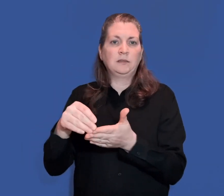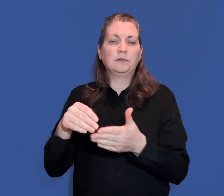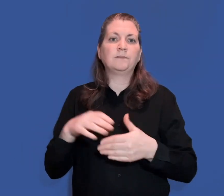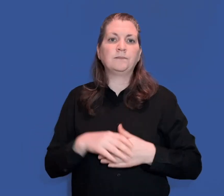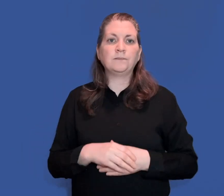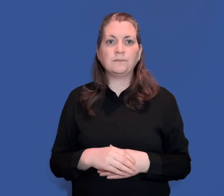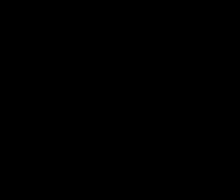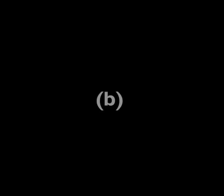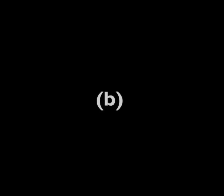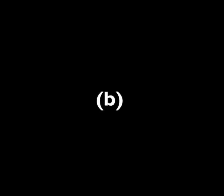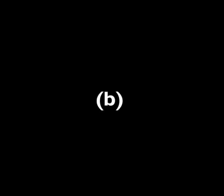which budget